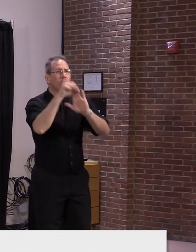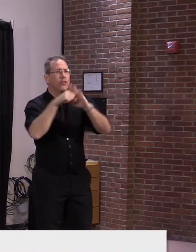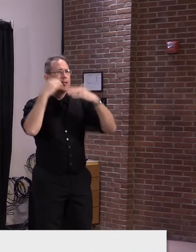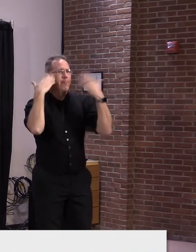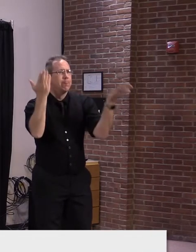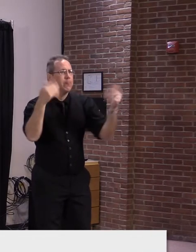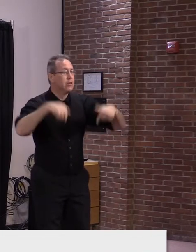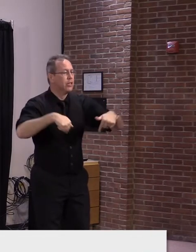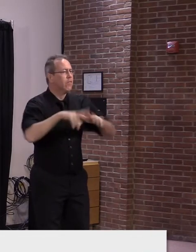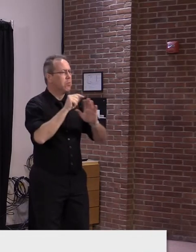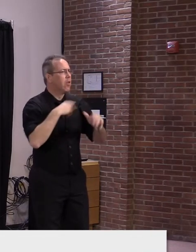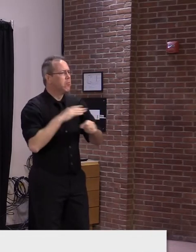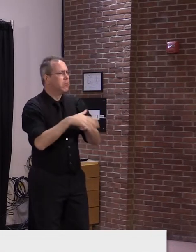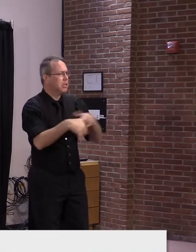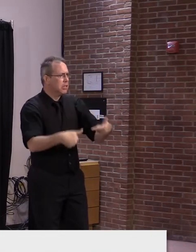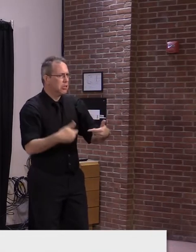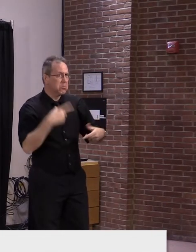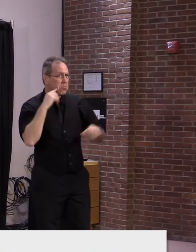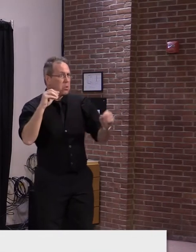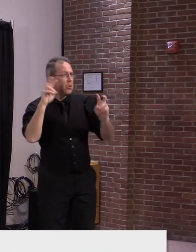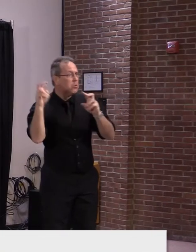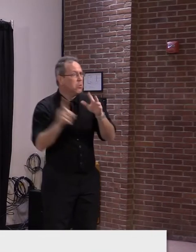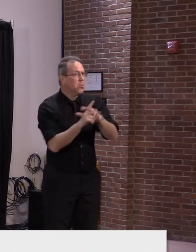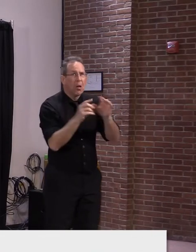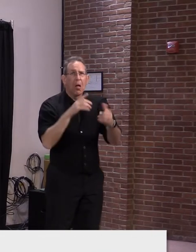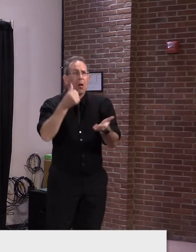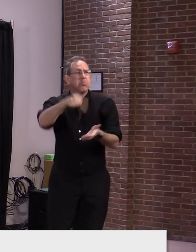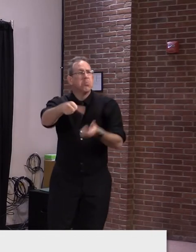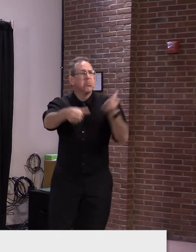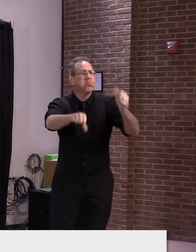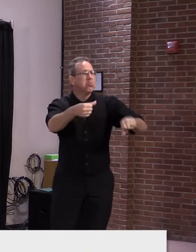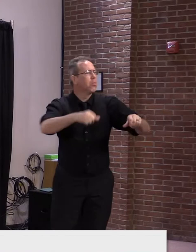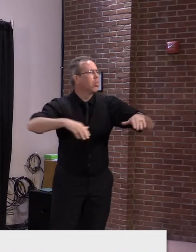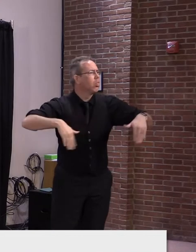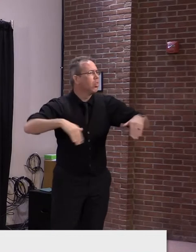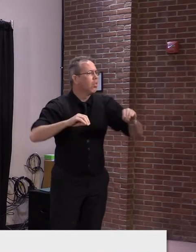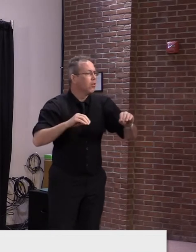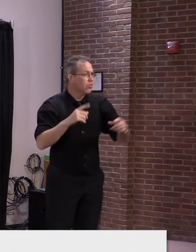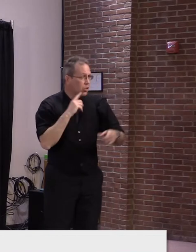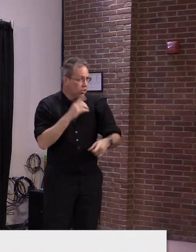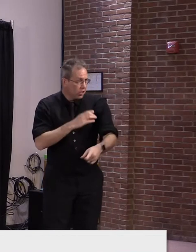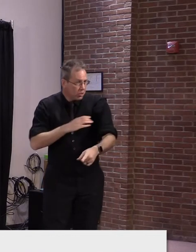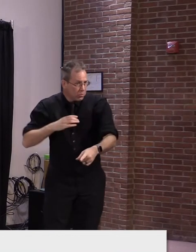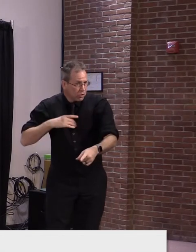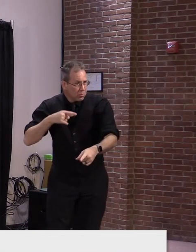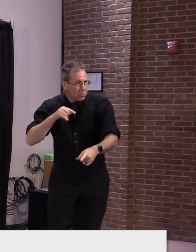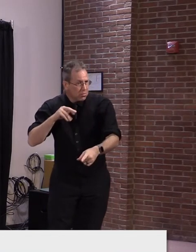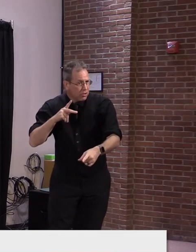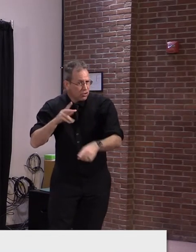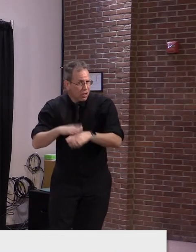you made. Commissioner Pichek, have you heard anything to that degree either?